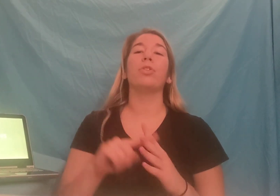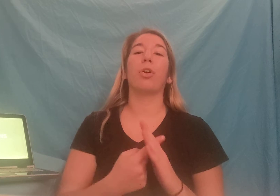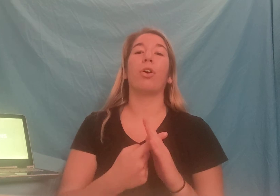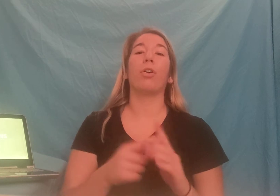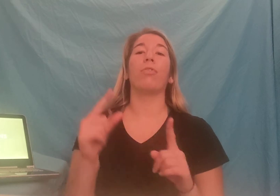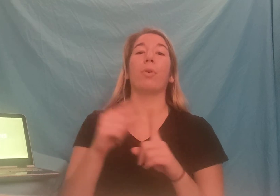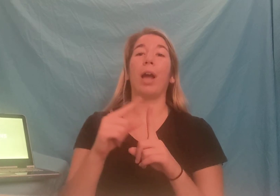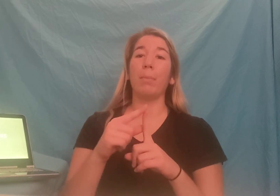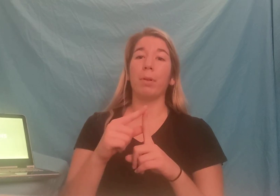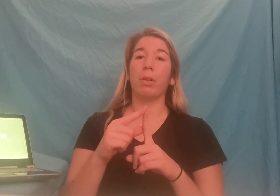start our